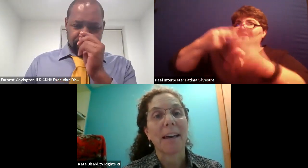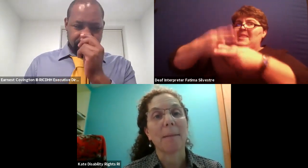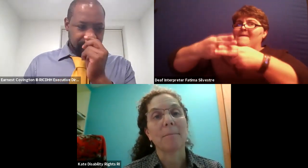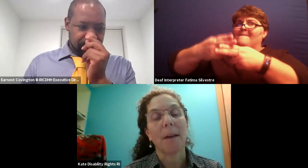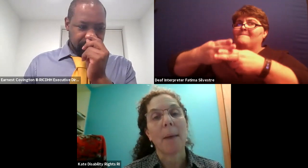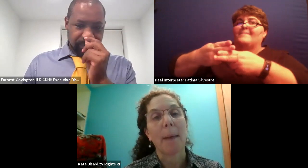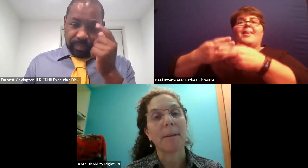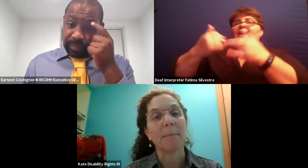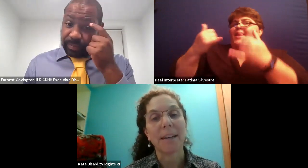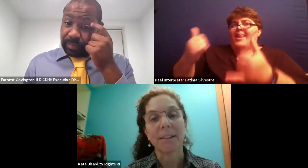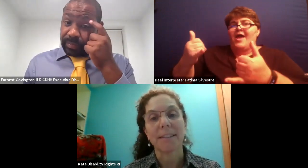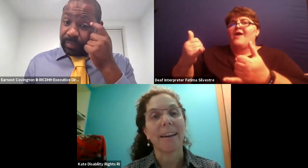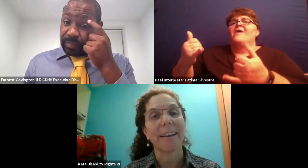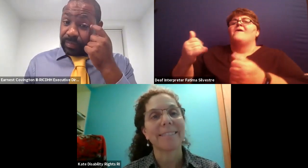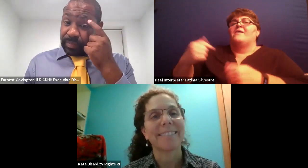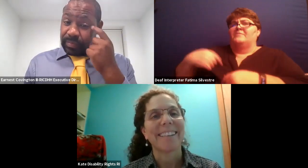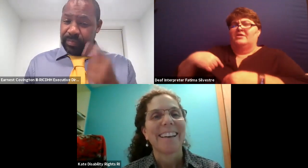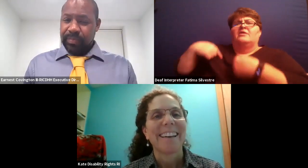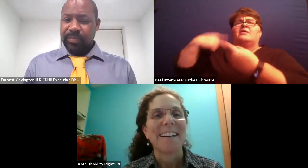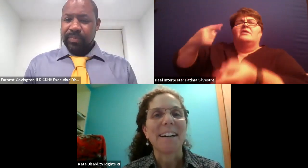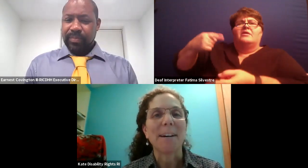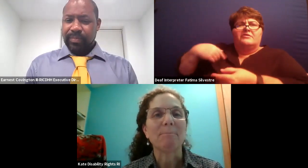years, and I'm happy to be here tonight.